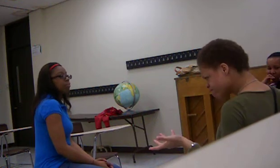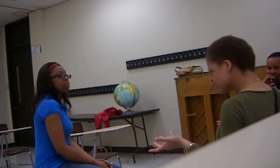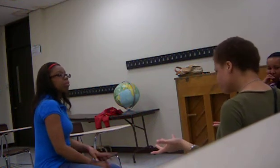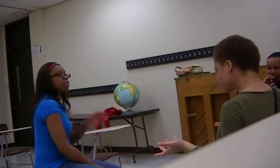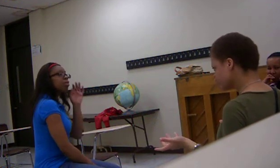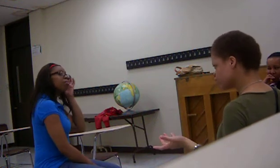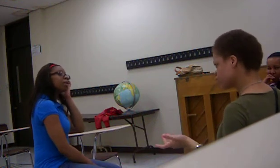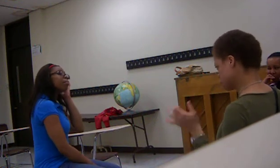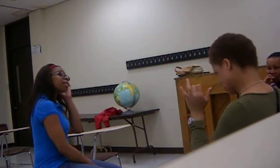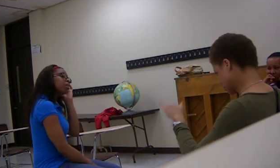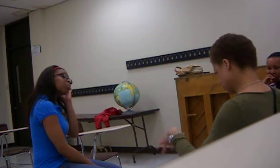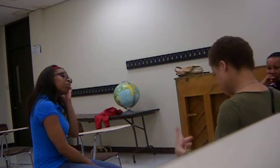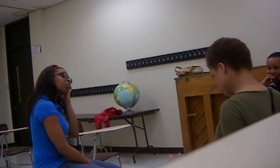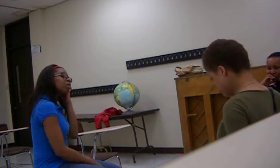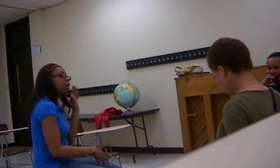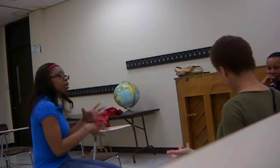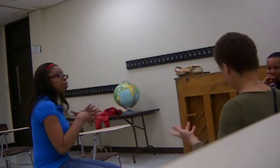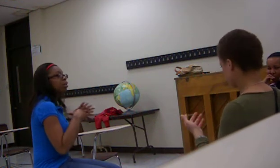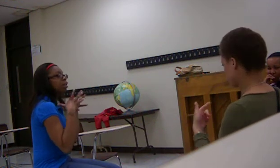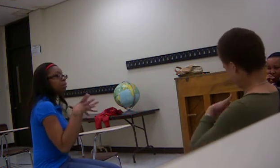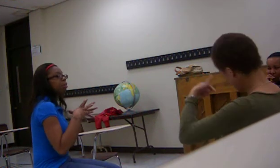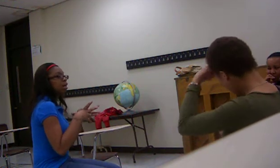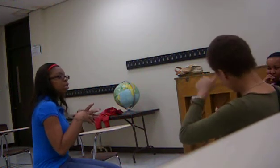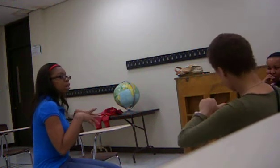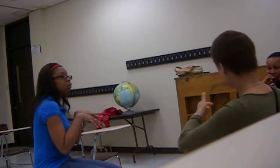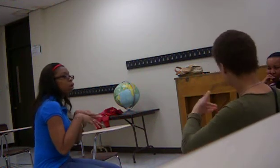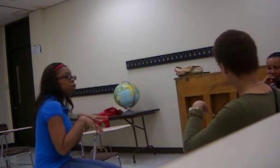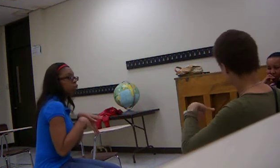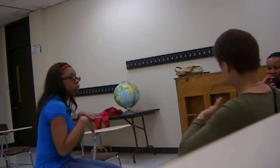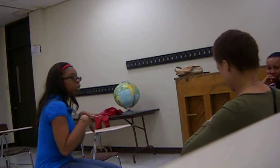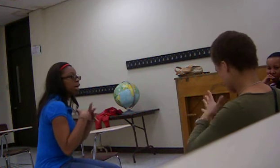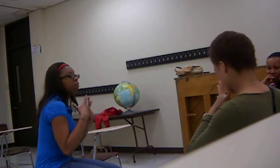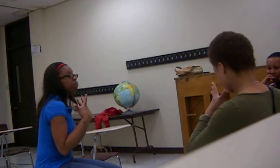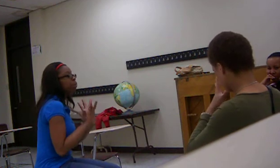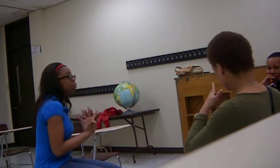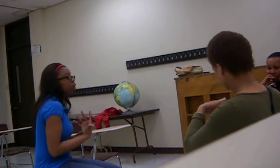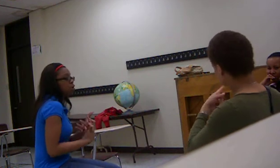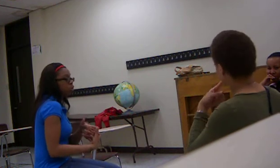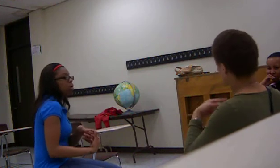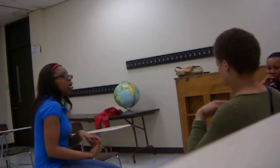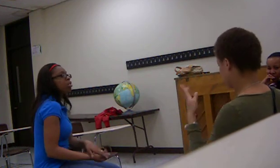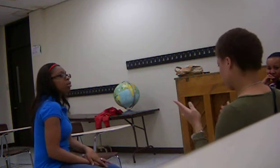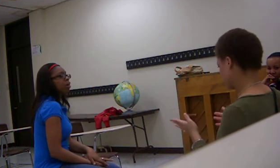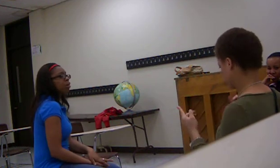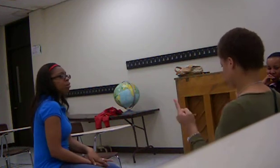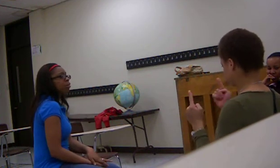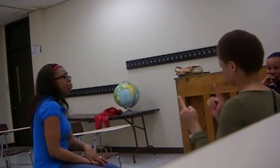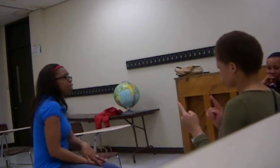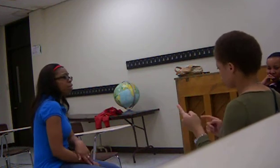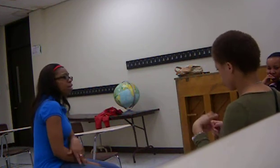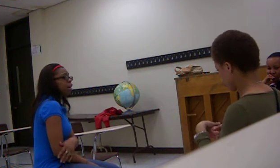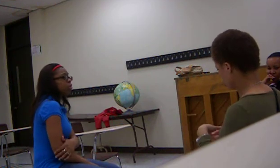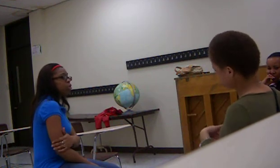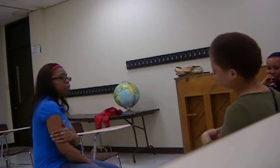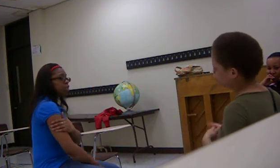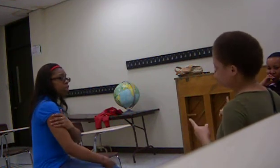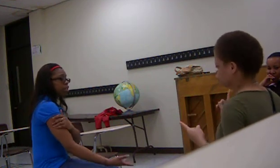So me and Bethany were still talking about the labelizing of old, saying people are old. So my grandmother and I were